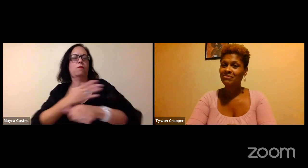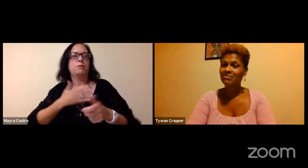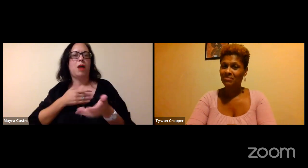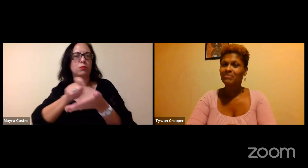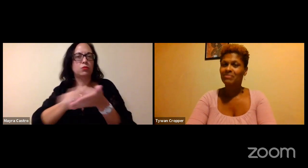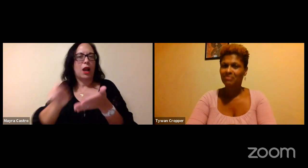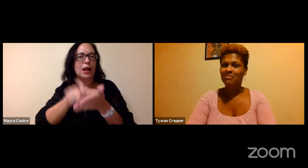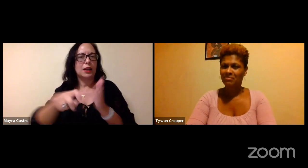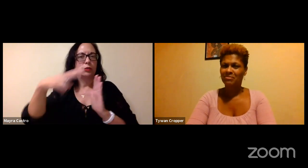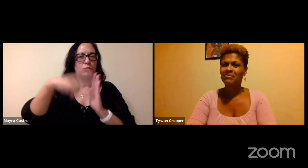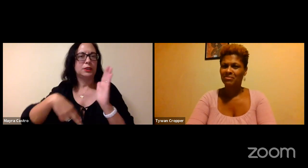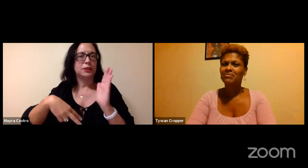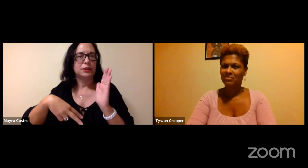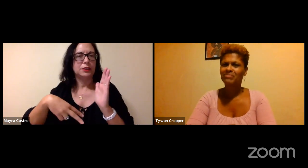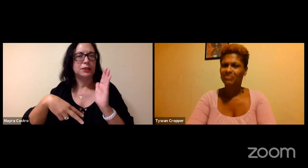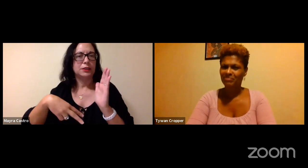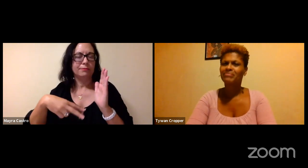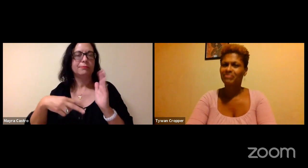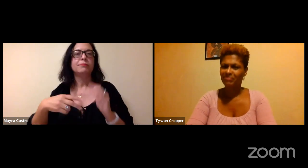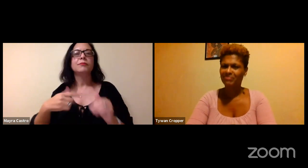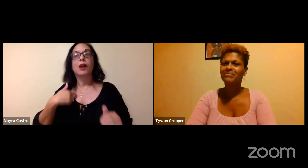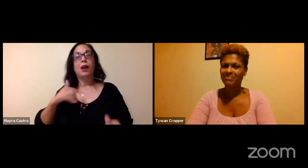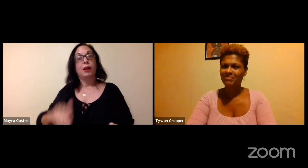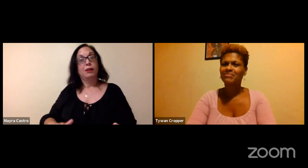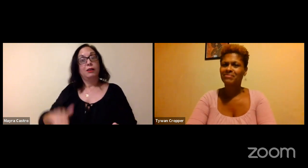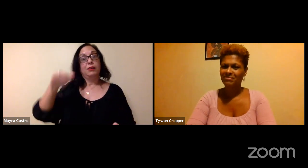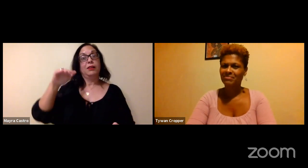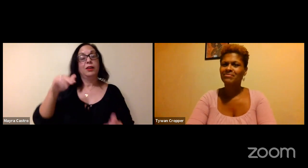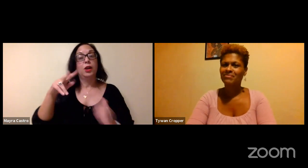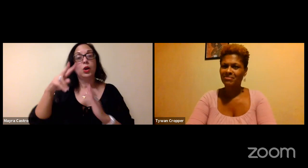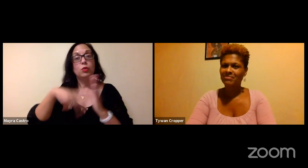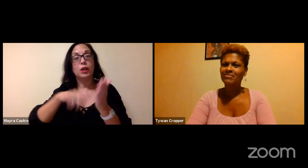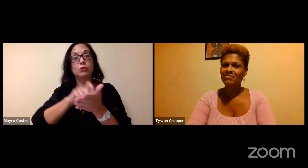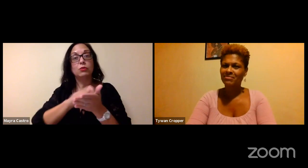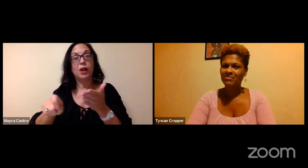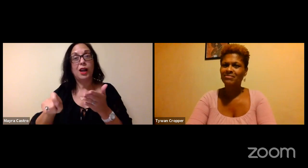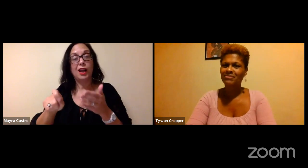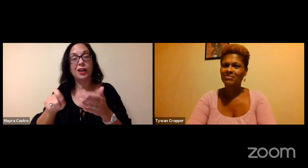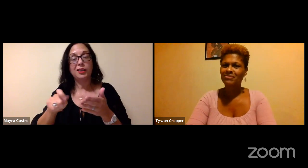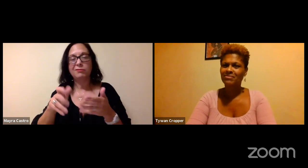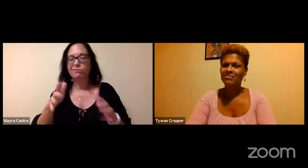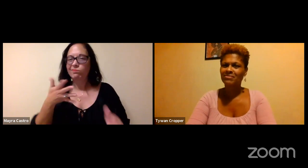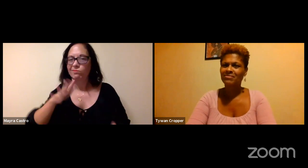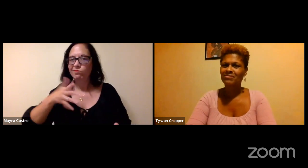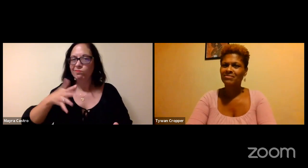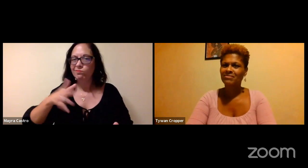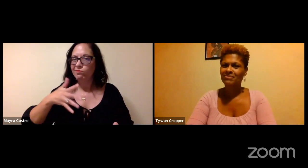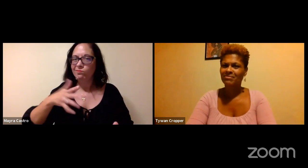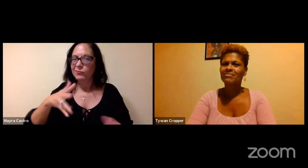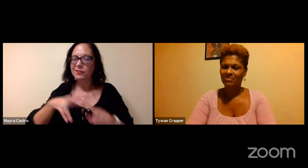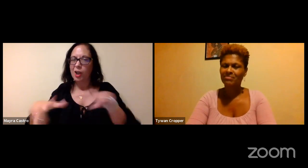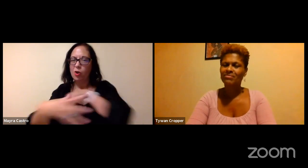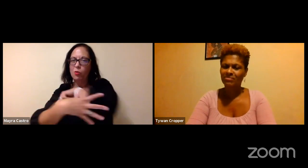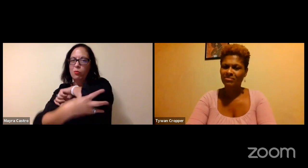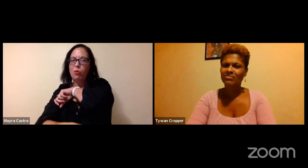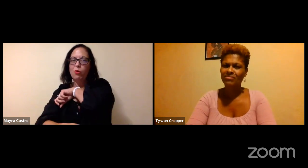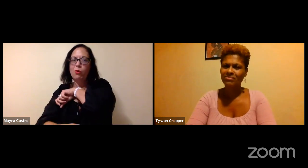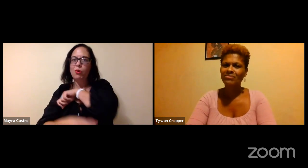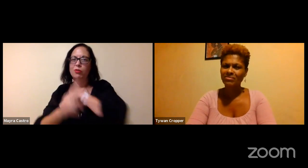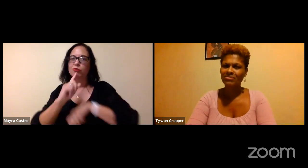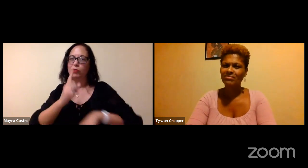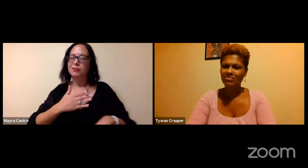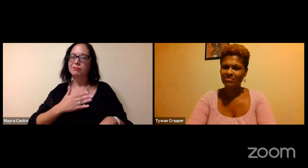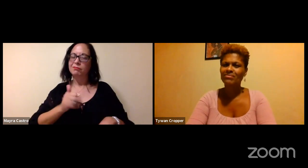That's what I was exposed to. On some levels, it did help me with my reading and writing, even though I